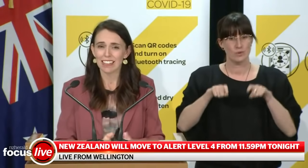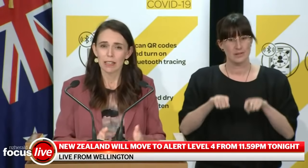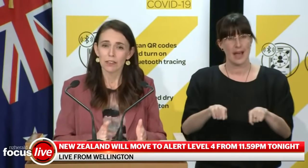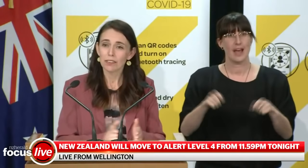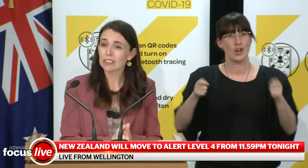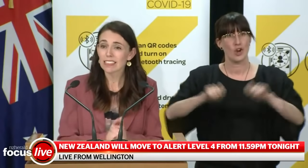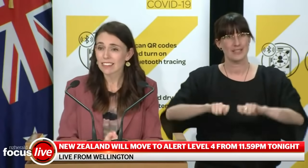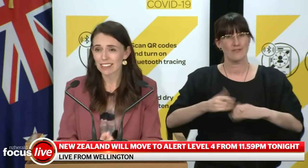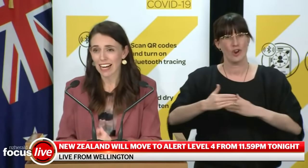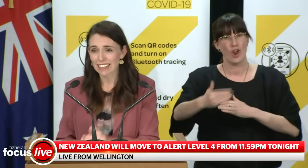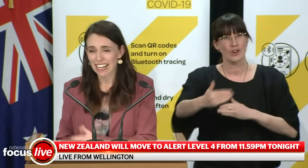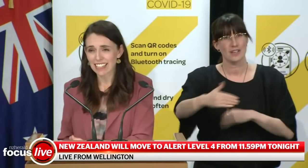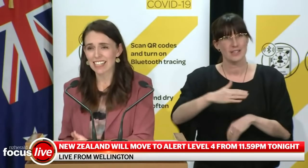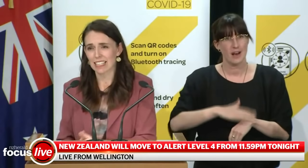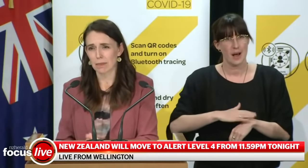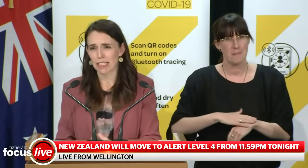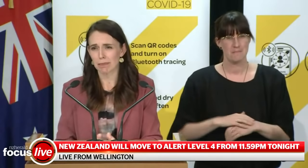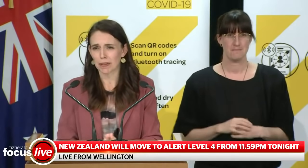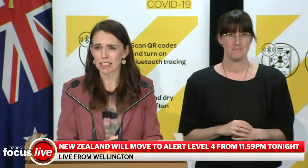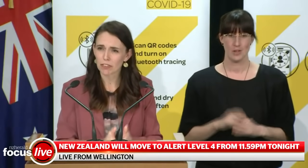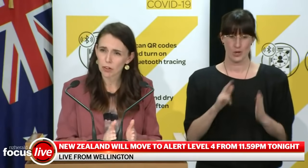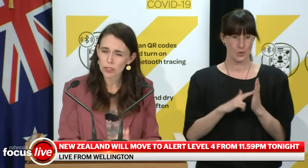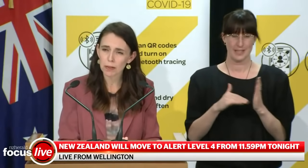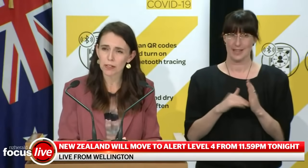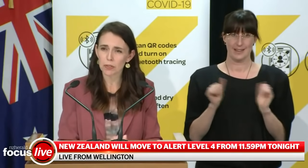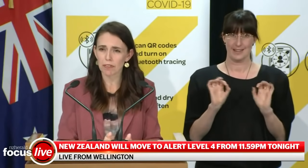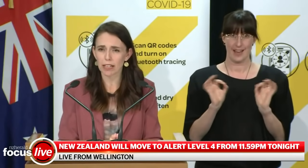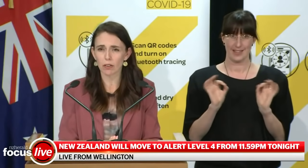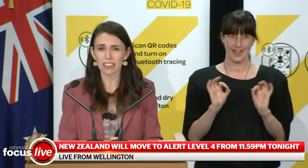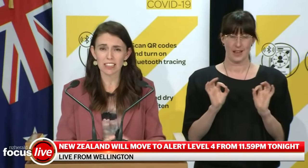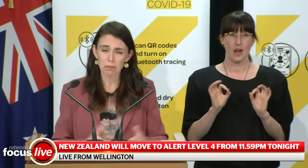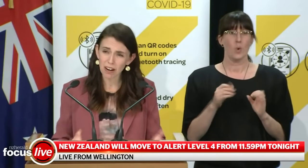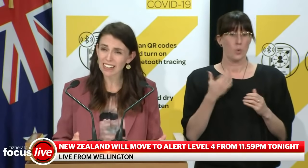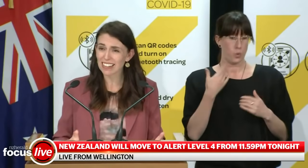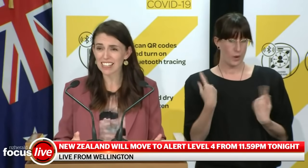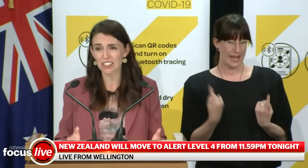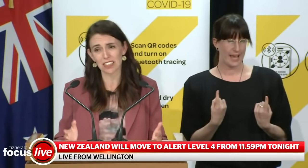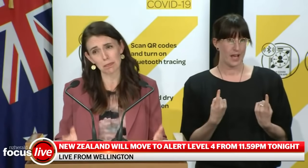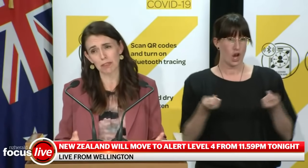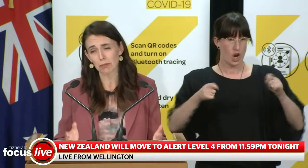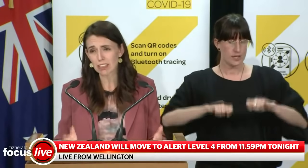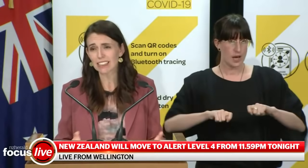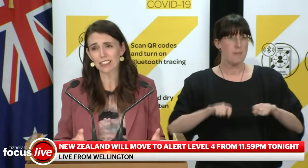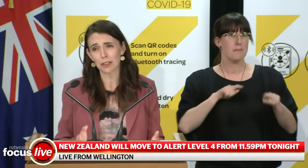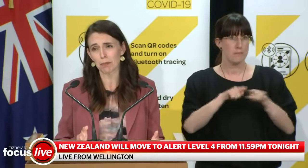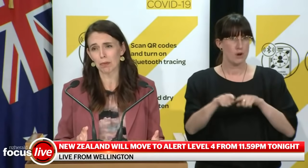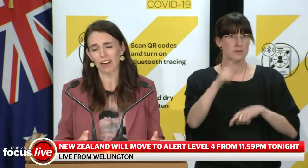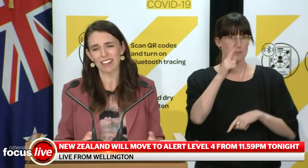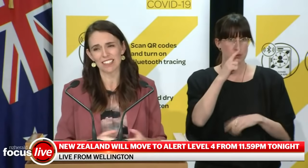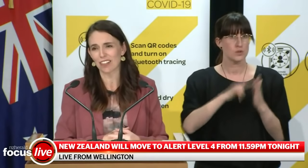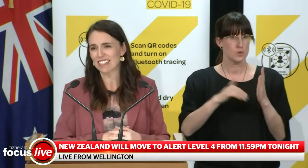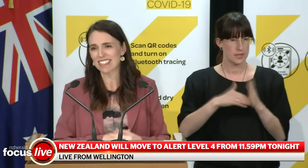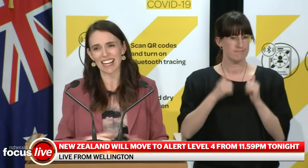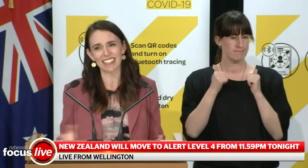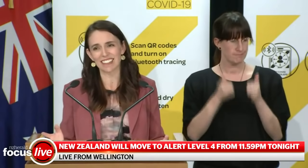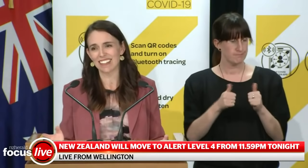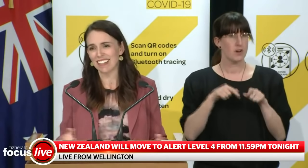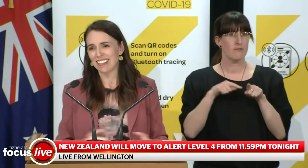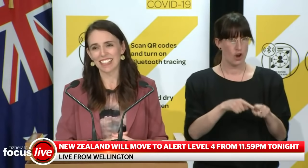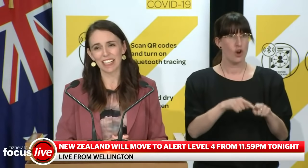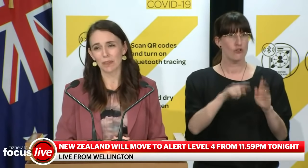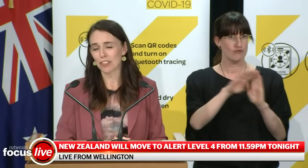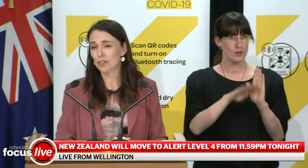there. New Zealand hasn't had that same experience. For those periods we've had lockdowns, by and large, there's been really good compliance. So I just say